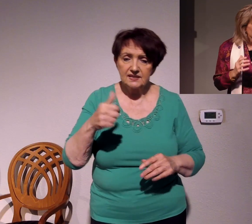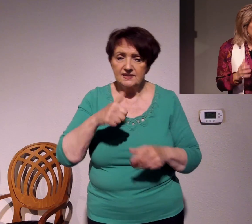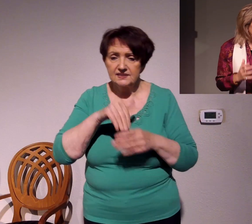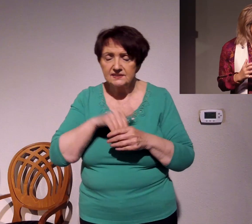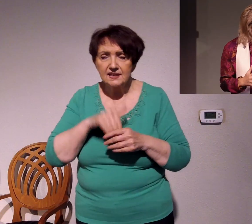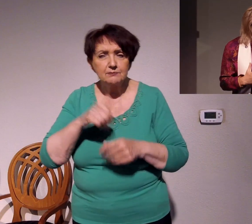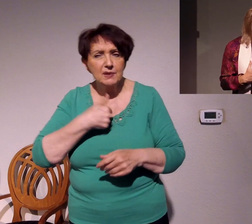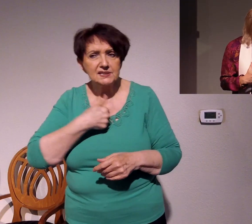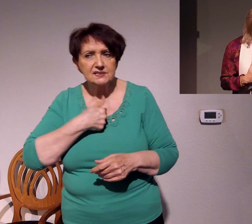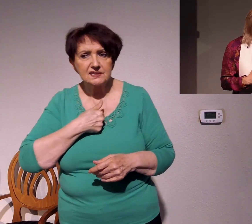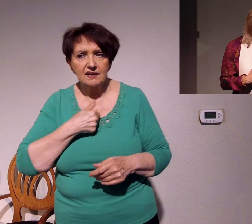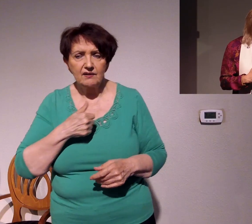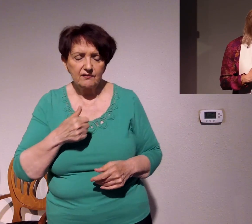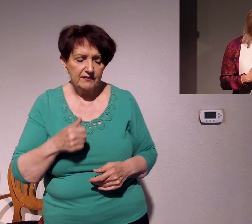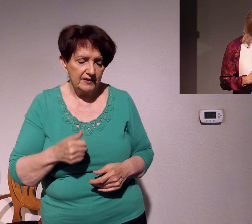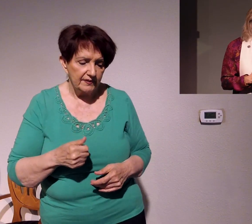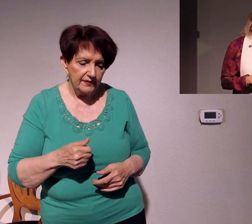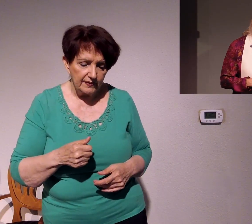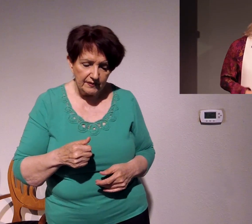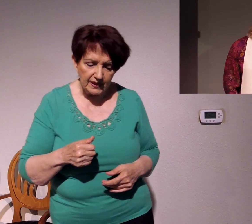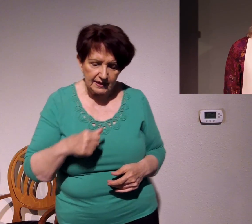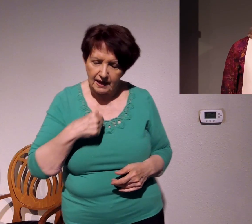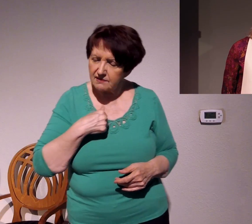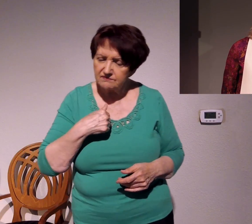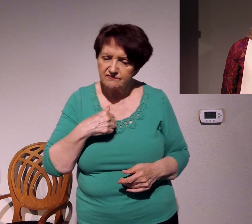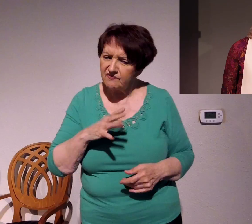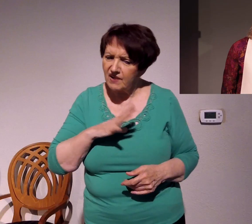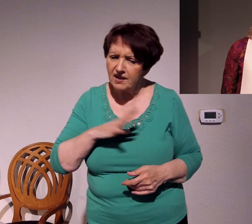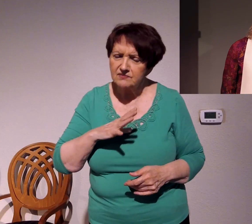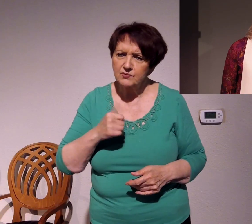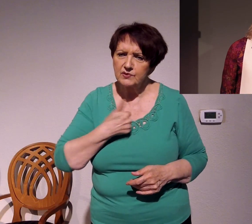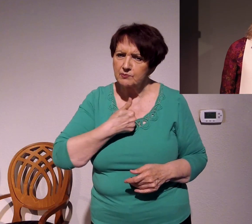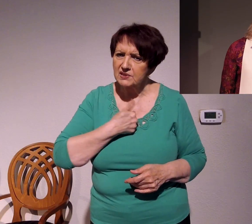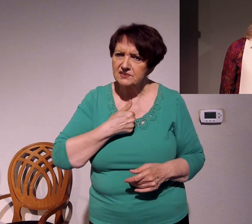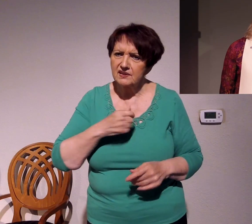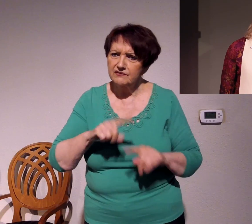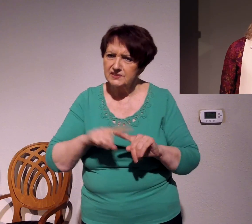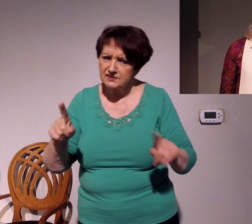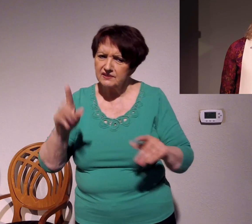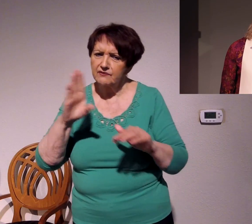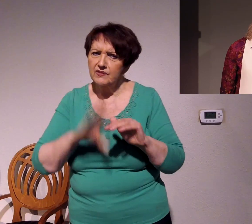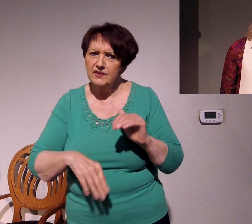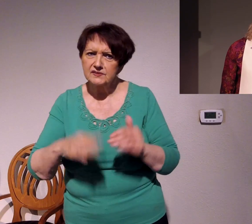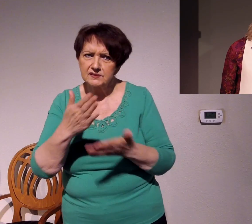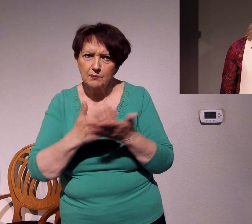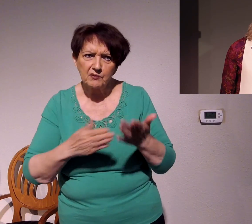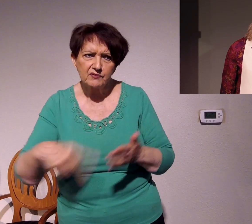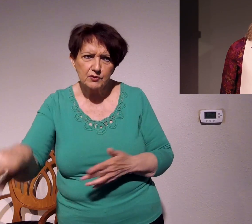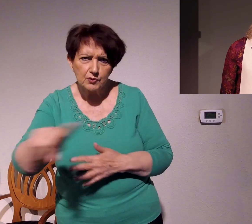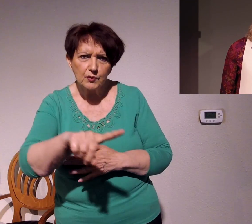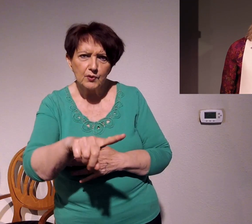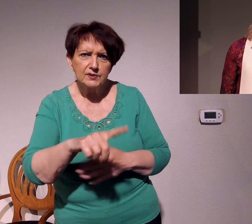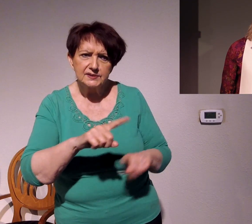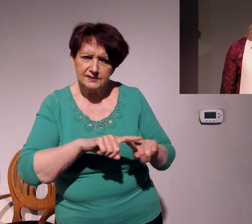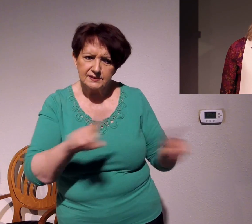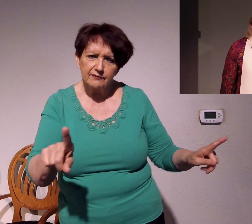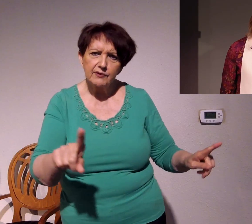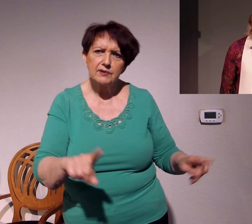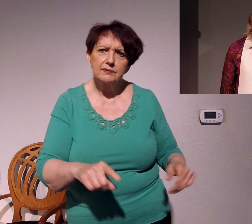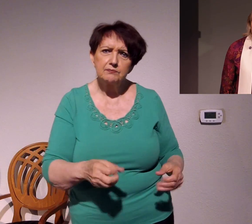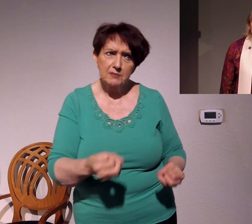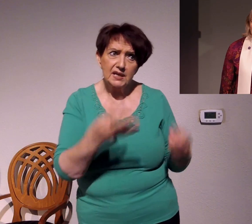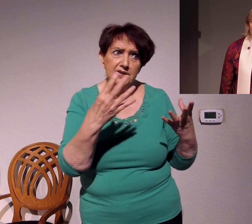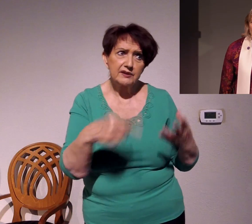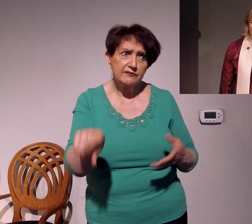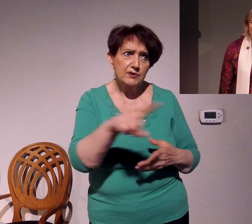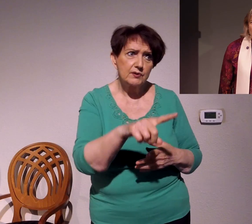okay about this aspect of me, because it's different than you, some of you, many of you,